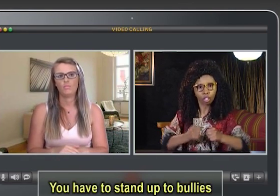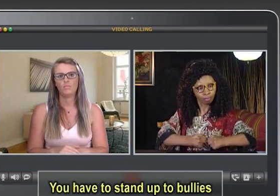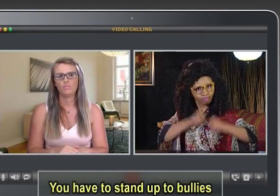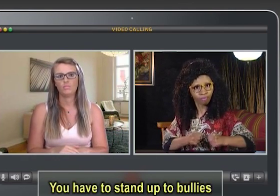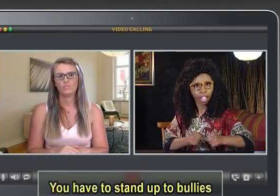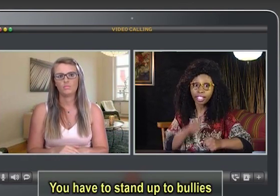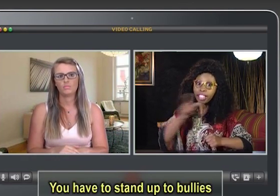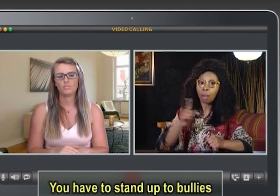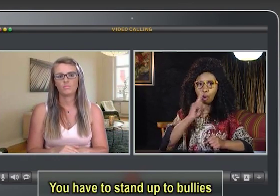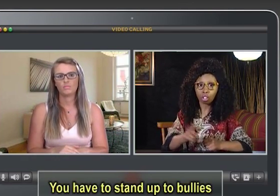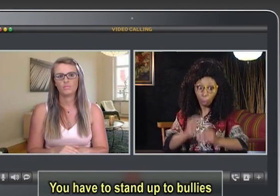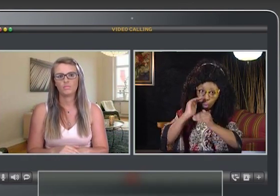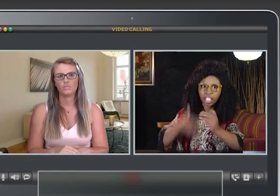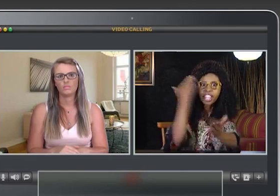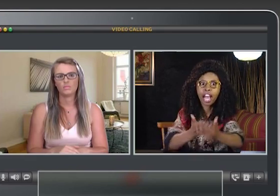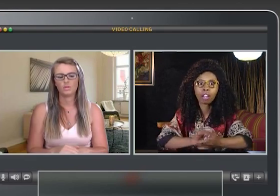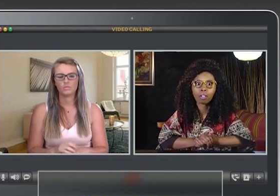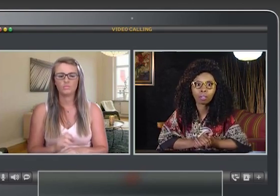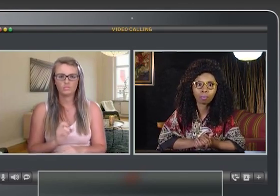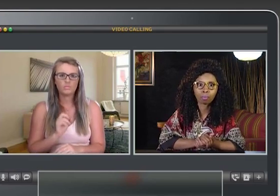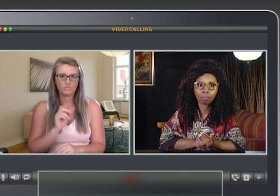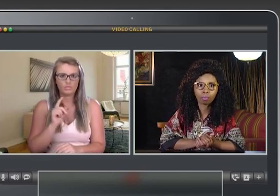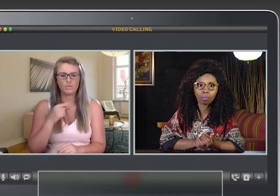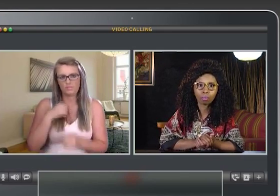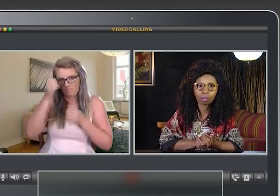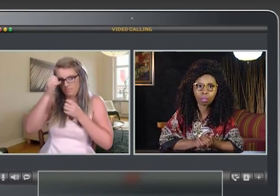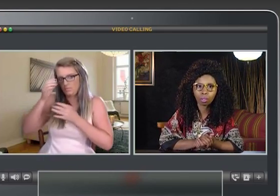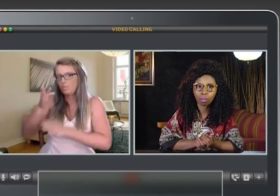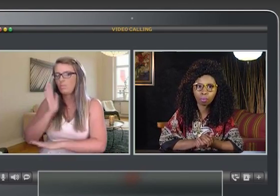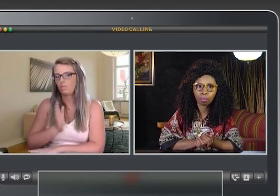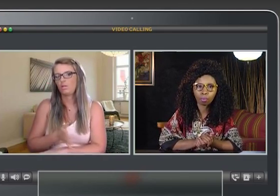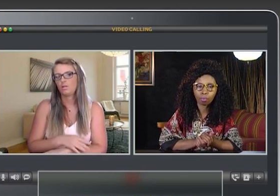up to bullies and you have to tell your boss. He can protect you. Okay, I will go and talk to him.